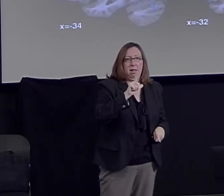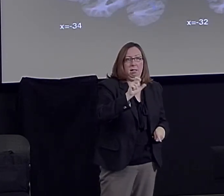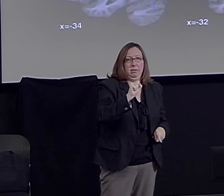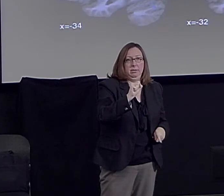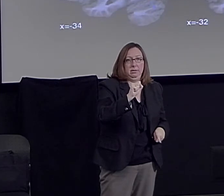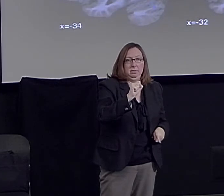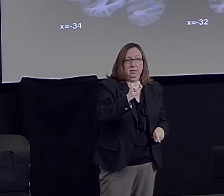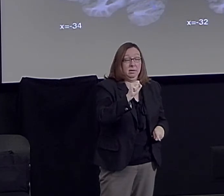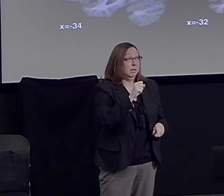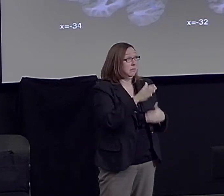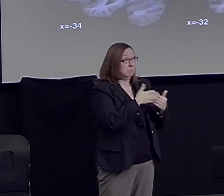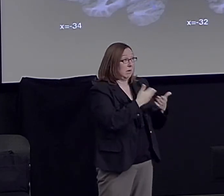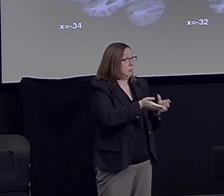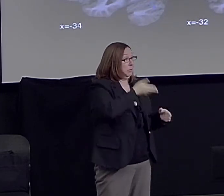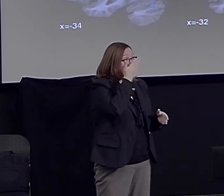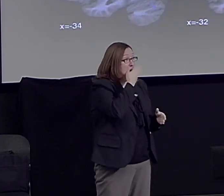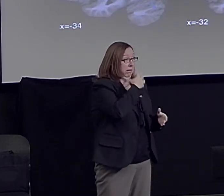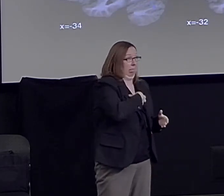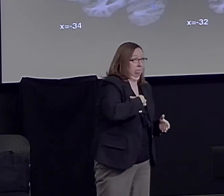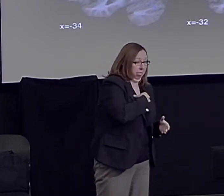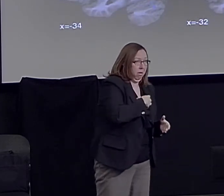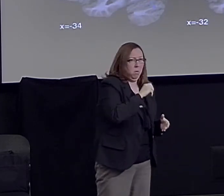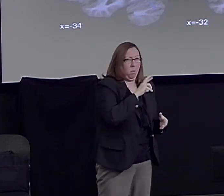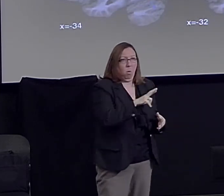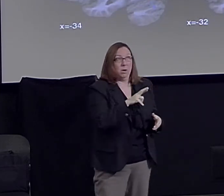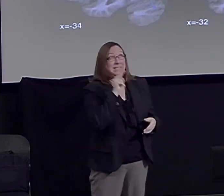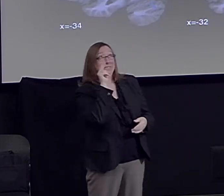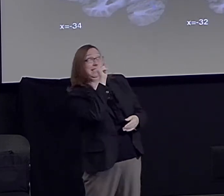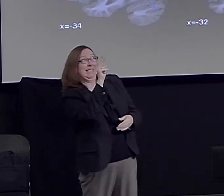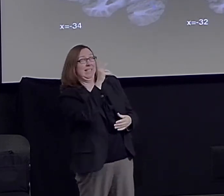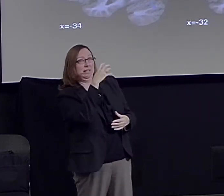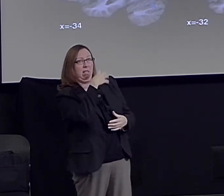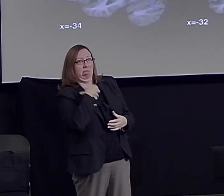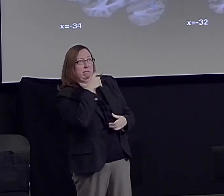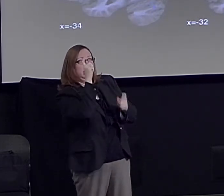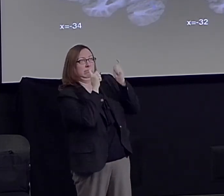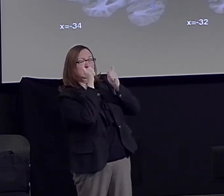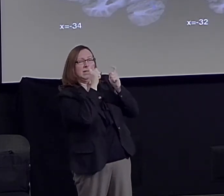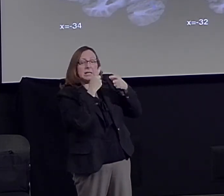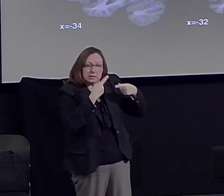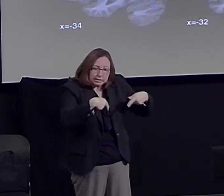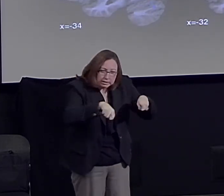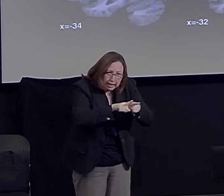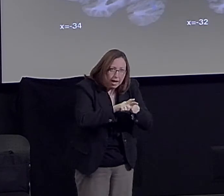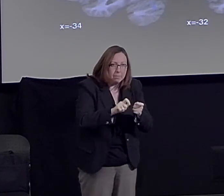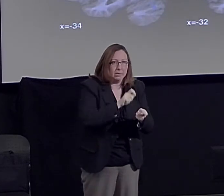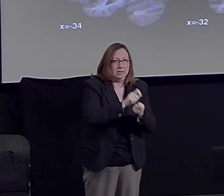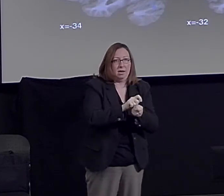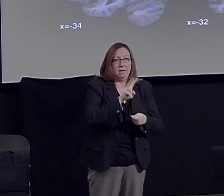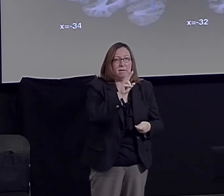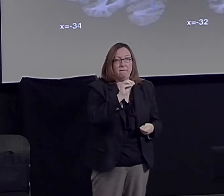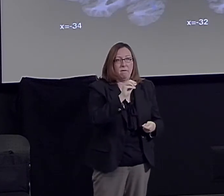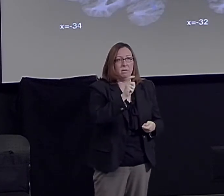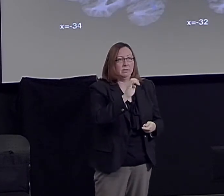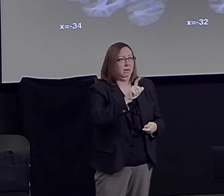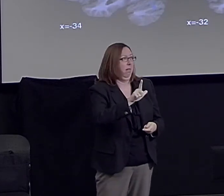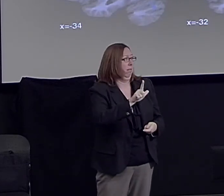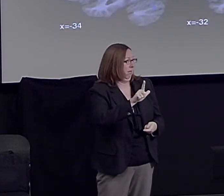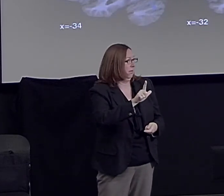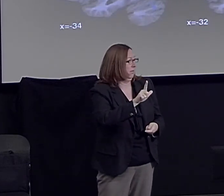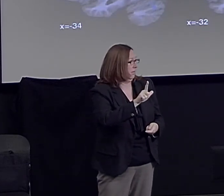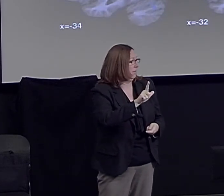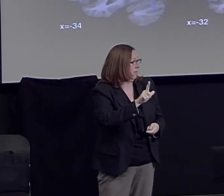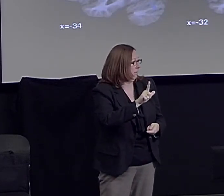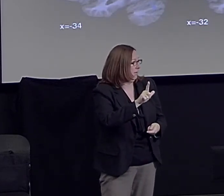disgusting stimuli. This white spot that you see here are the same voxels. You see what it means? It means